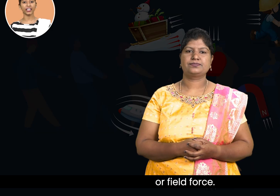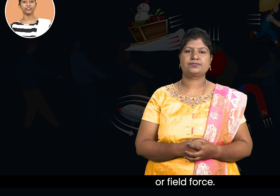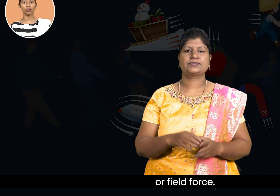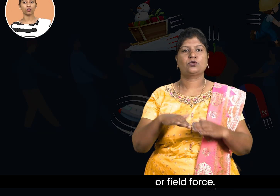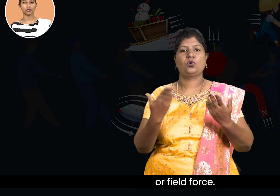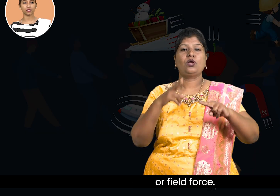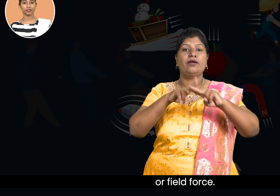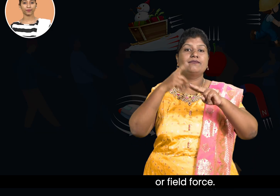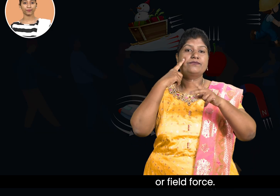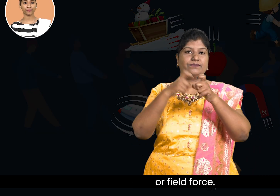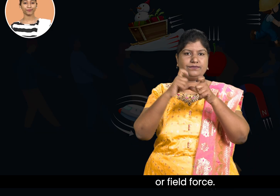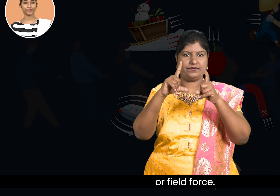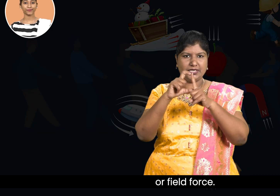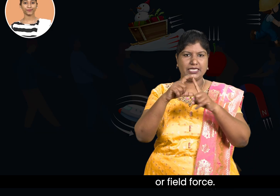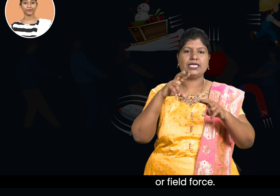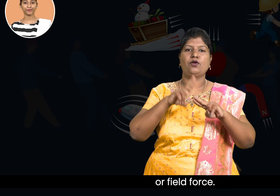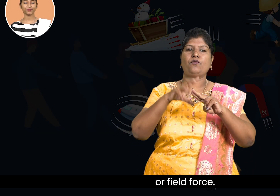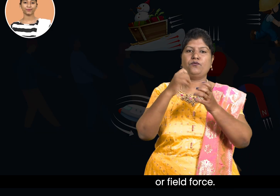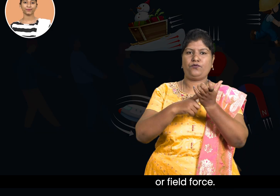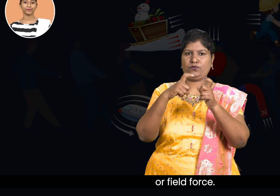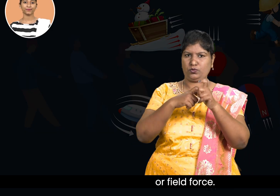or field force.